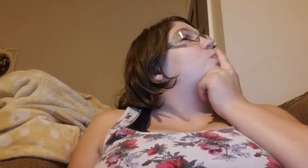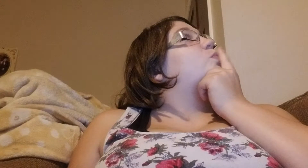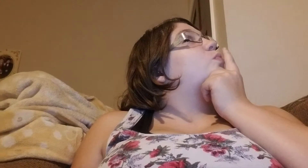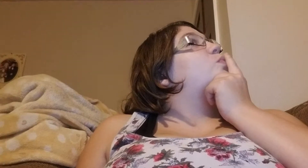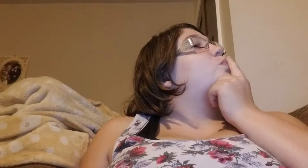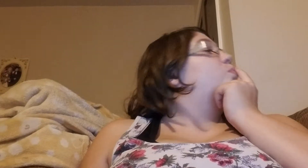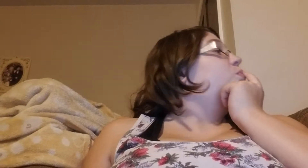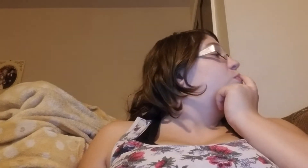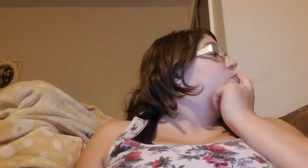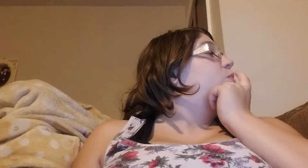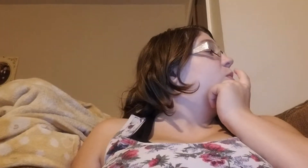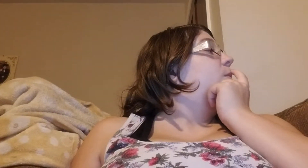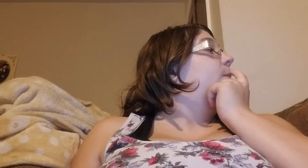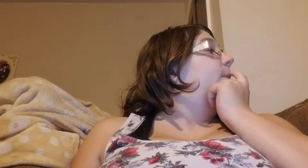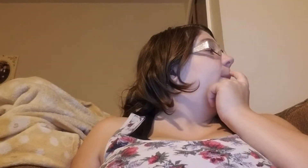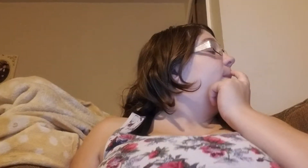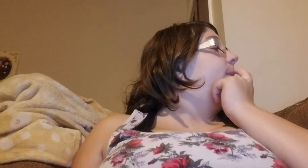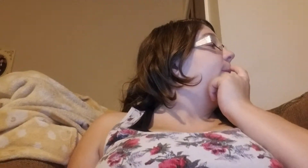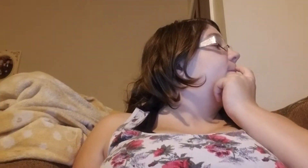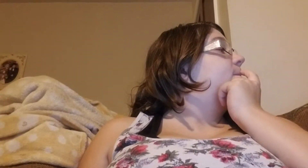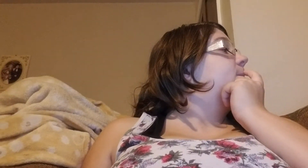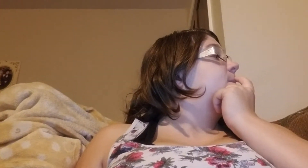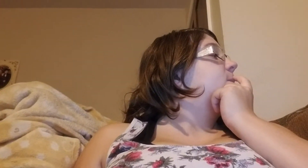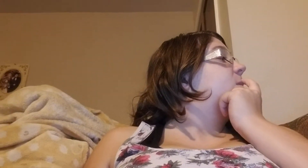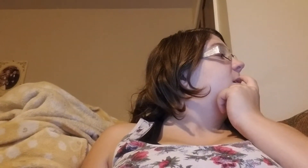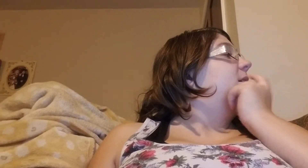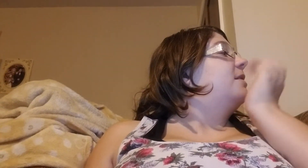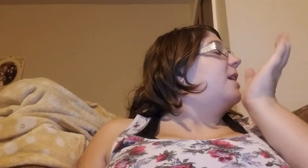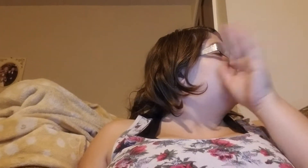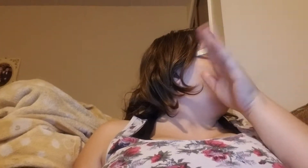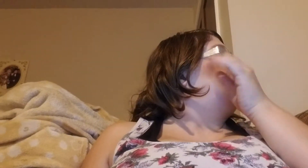Like March? March? That's later.